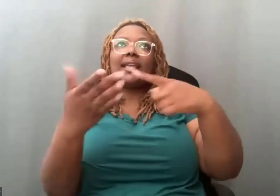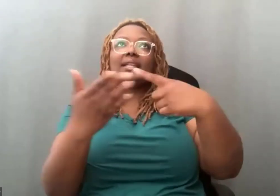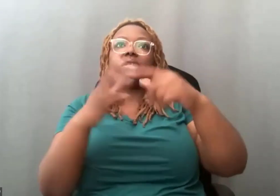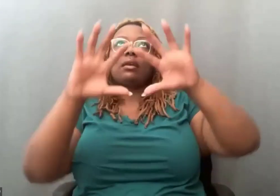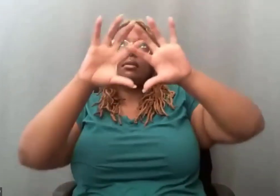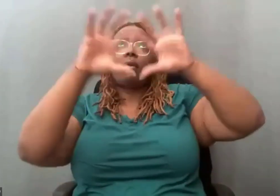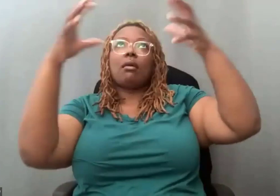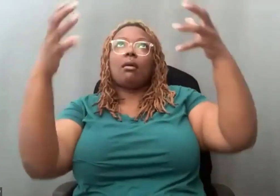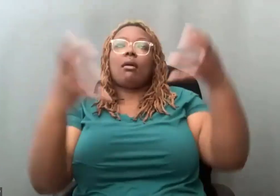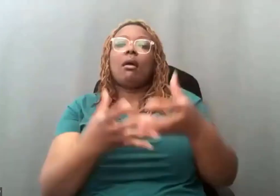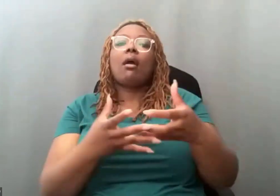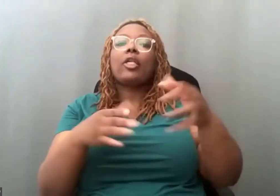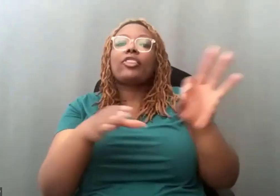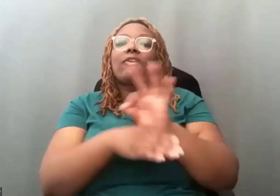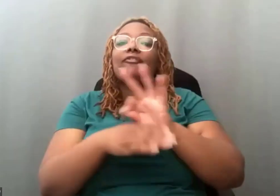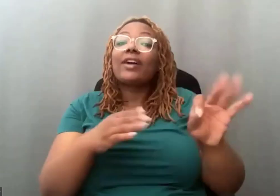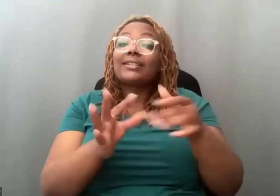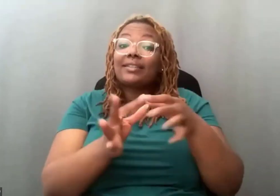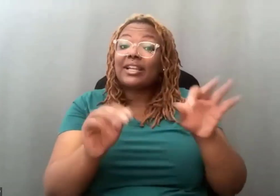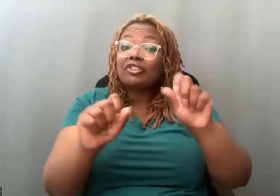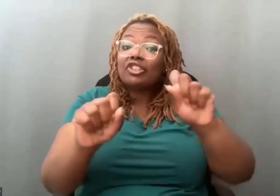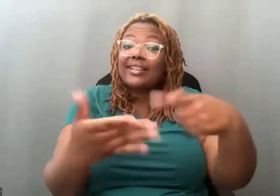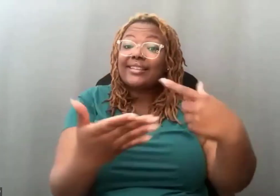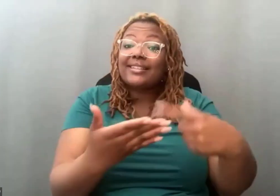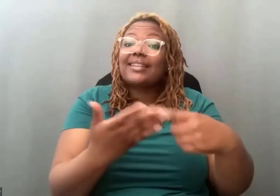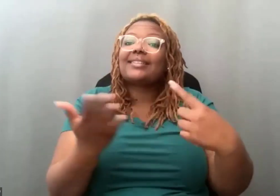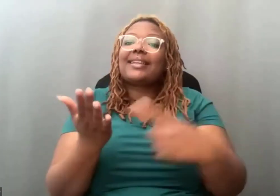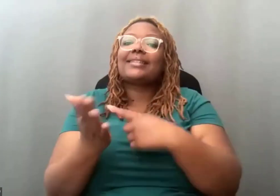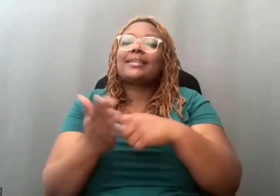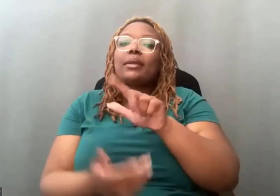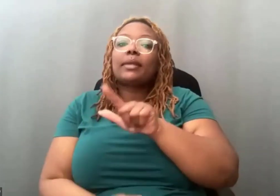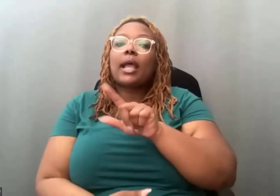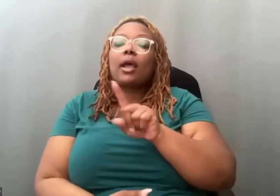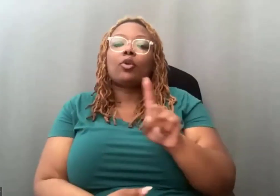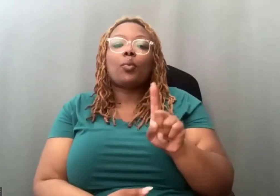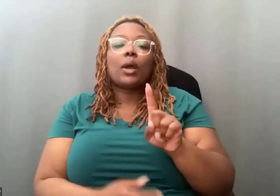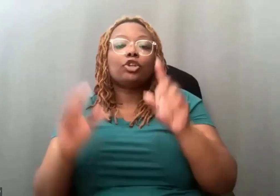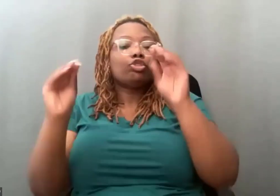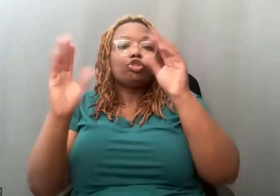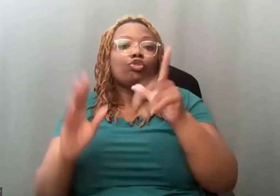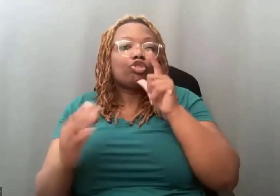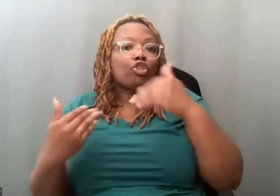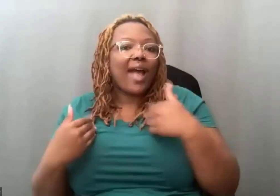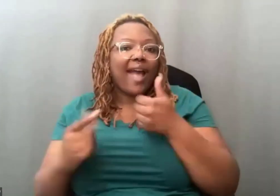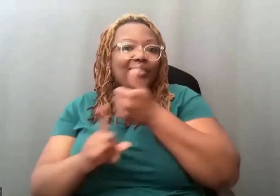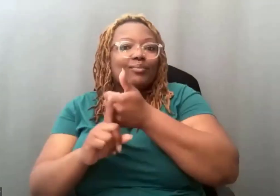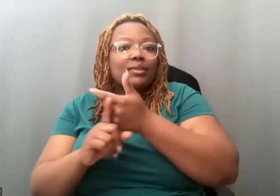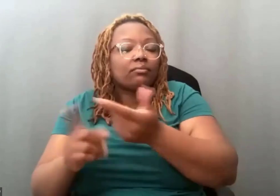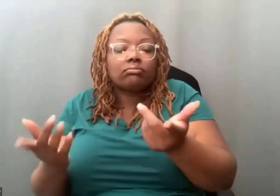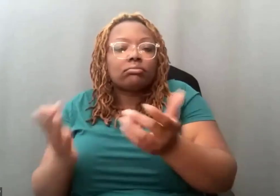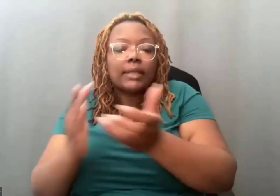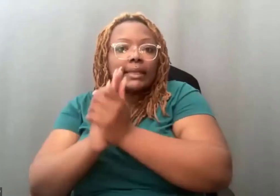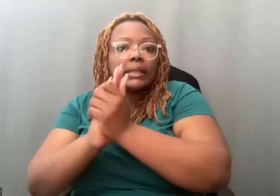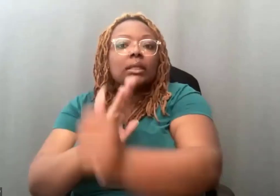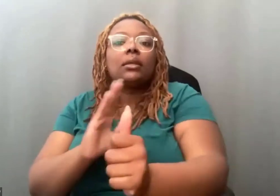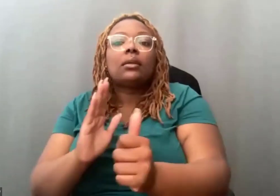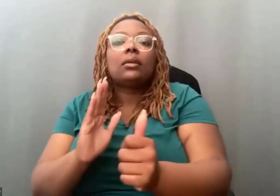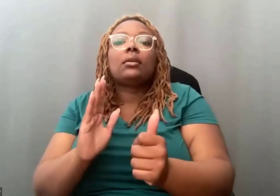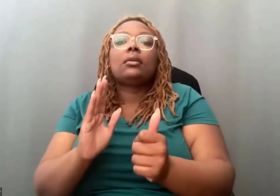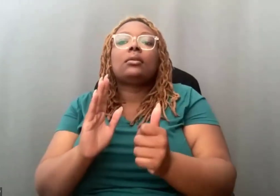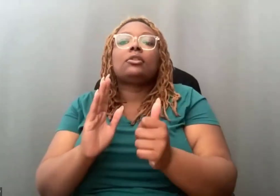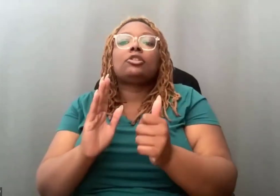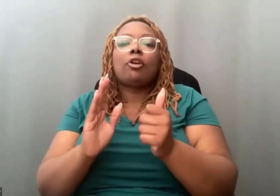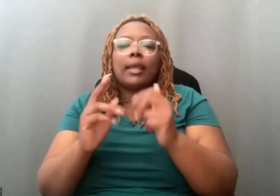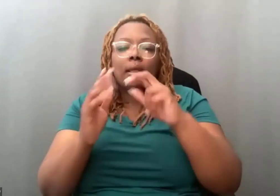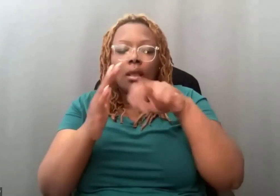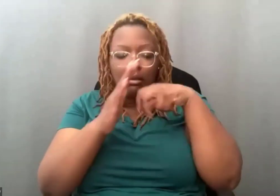what the function of the language is that sometimes L1 tutors don't have. So getting into that nitty gritty